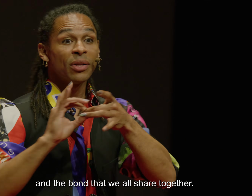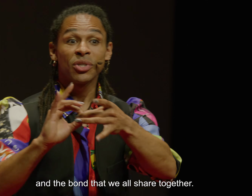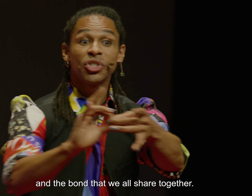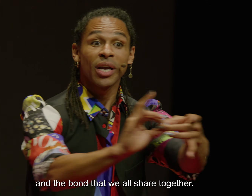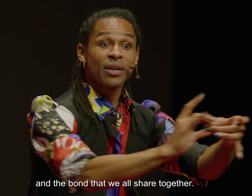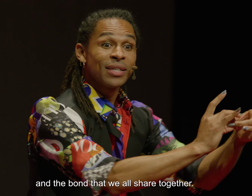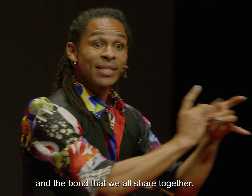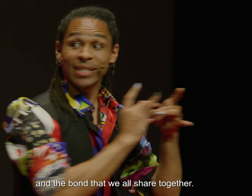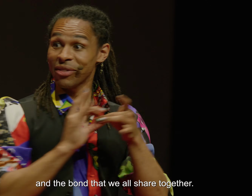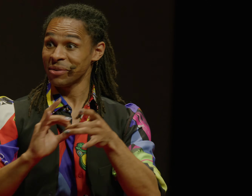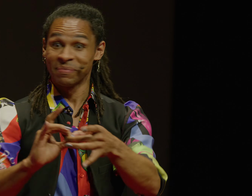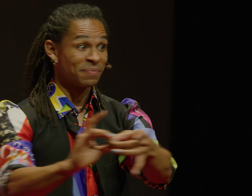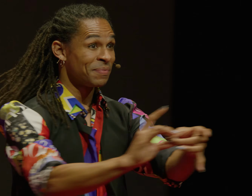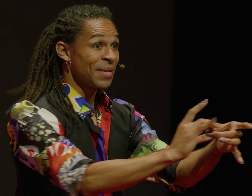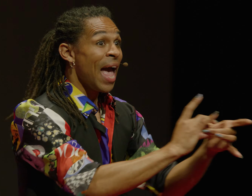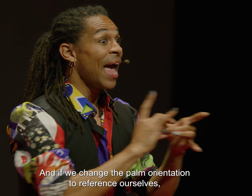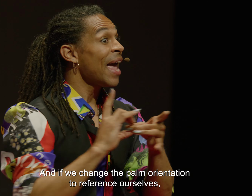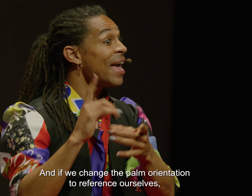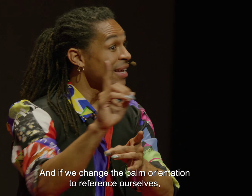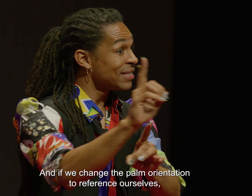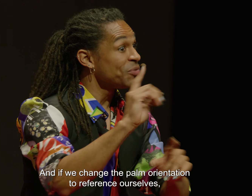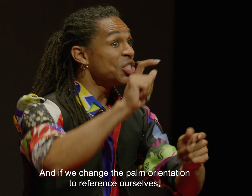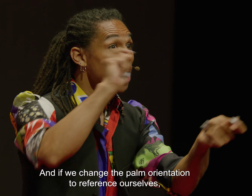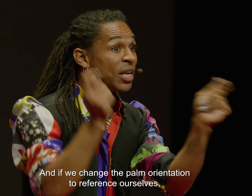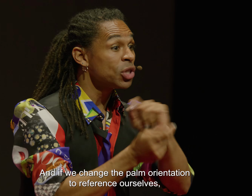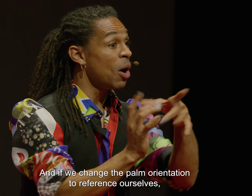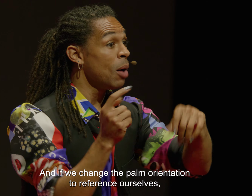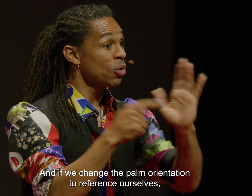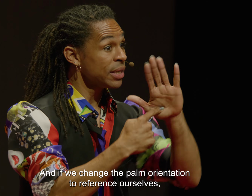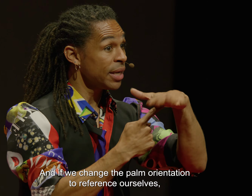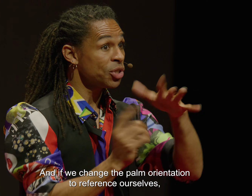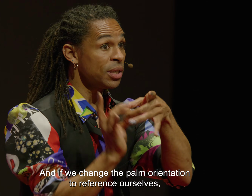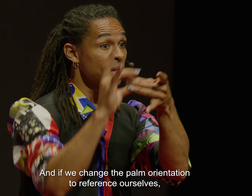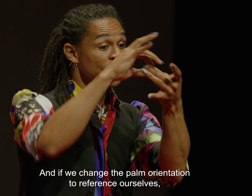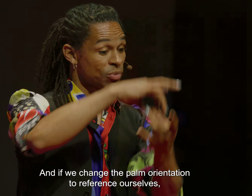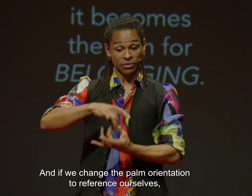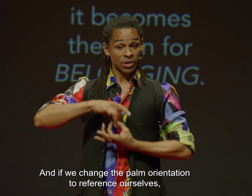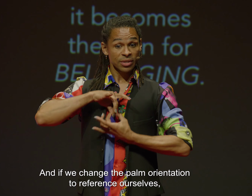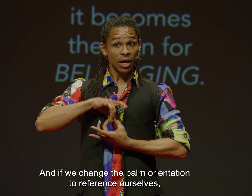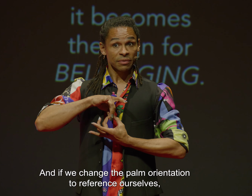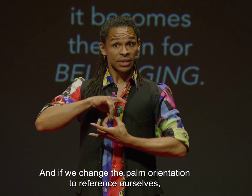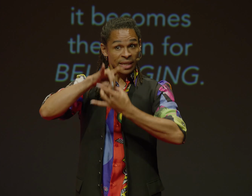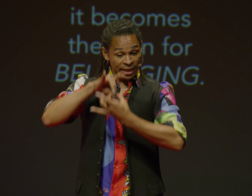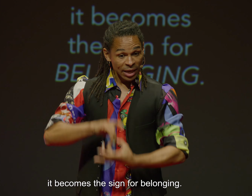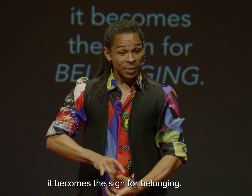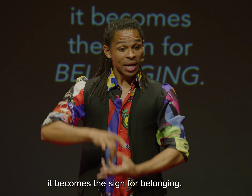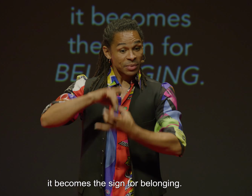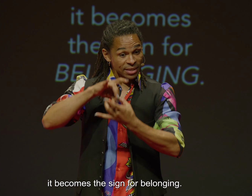all share together. And if we change the palm orientation to reference ourselves, it becomes the